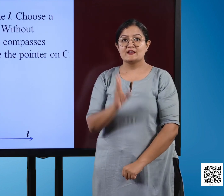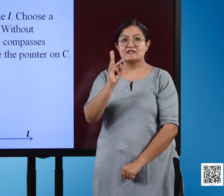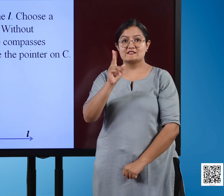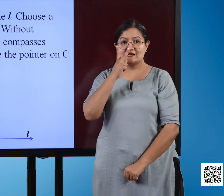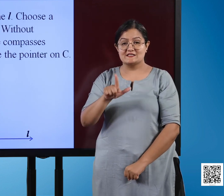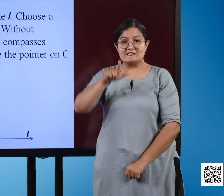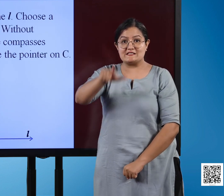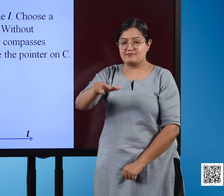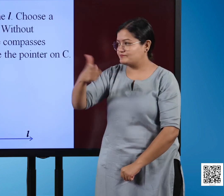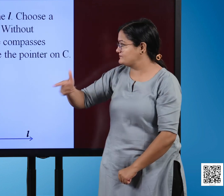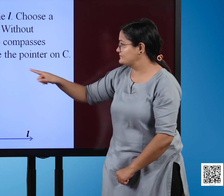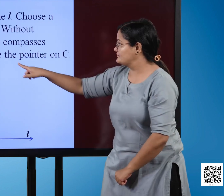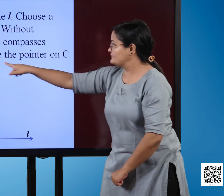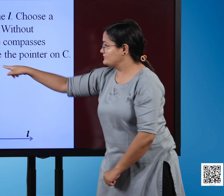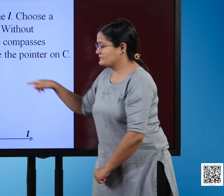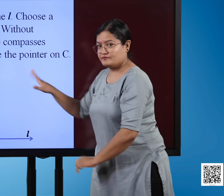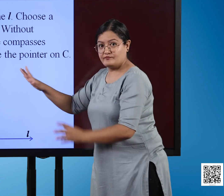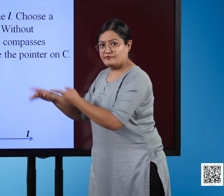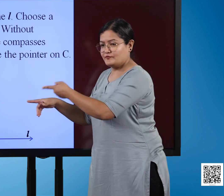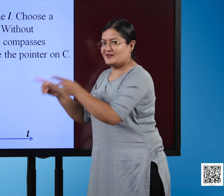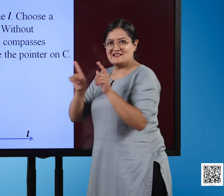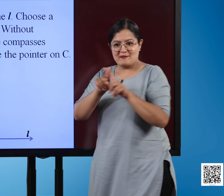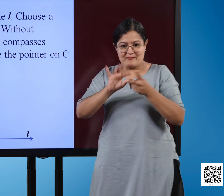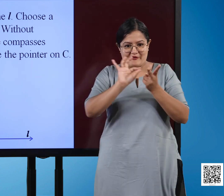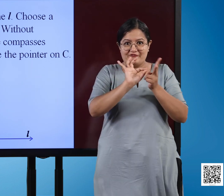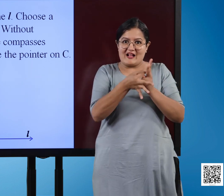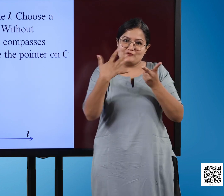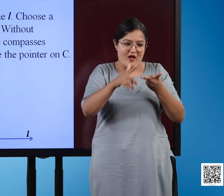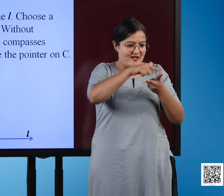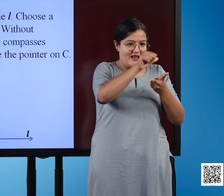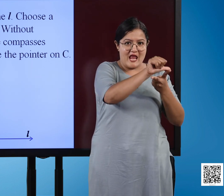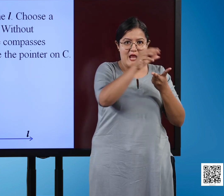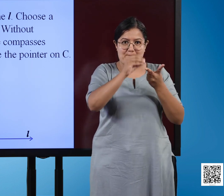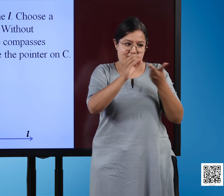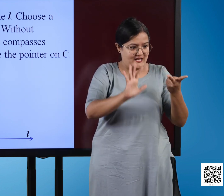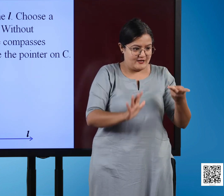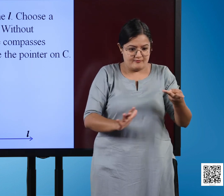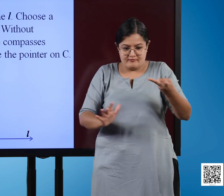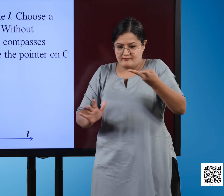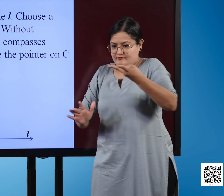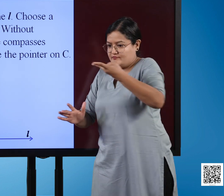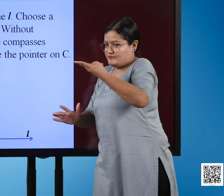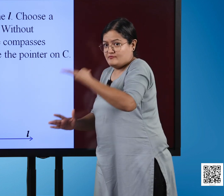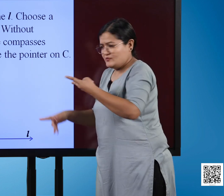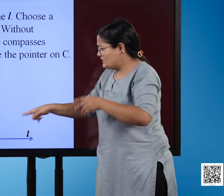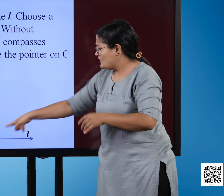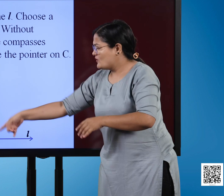Step 3. Draw any line L. Choose a point C on L. Without changing the